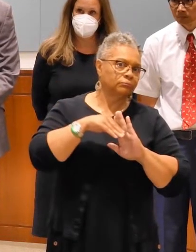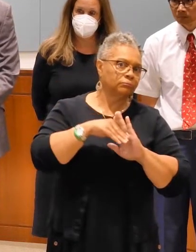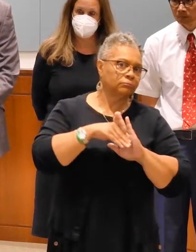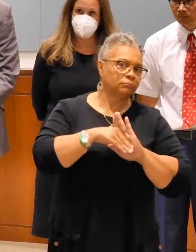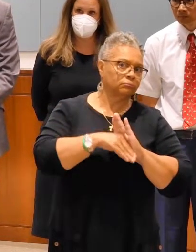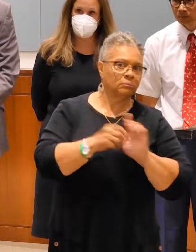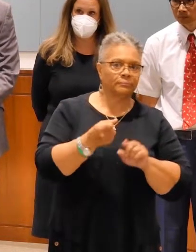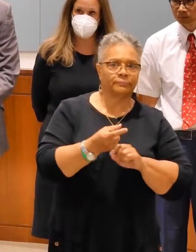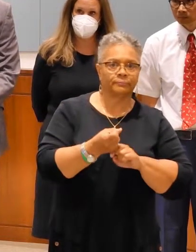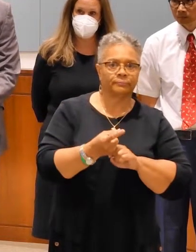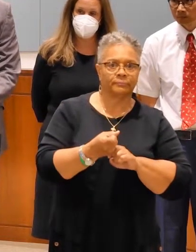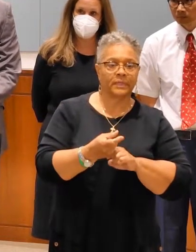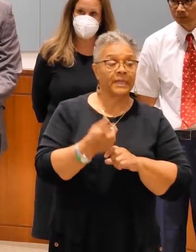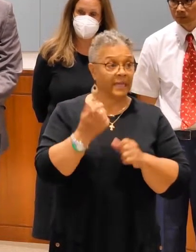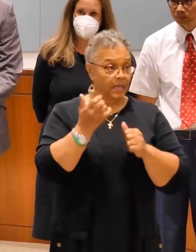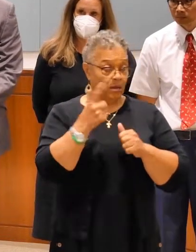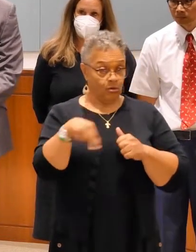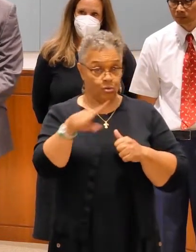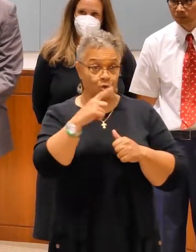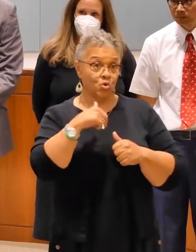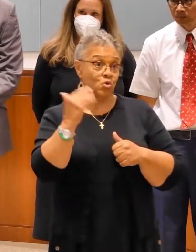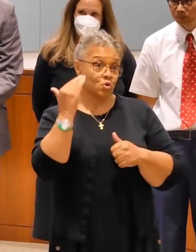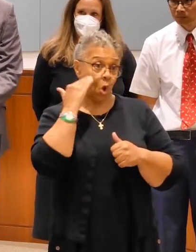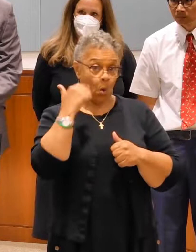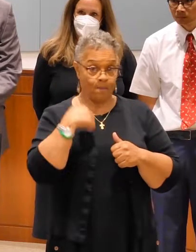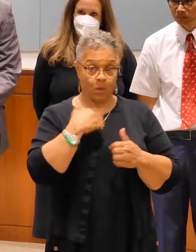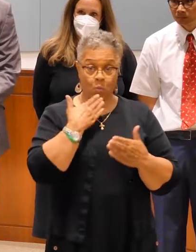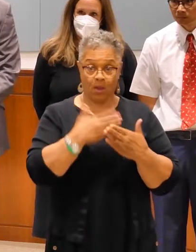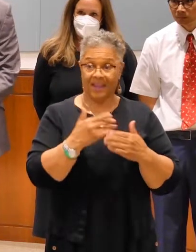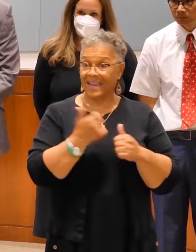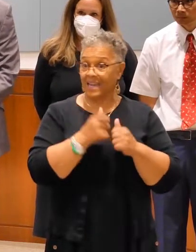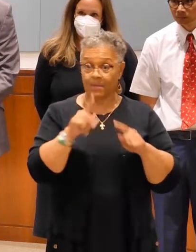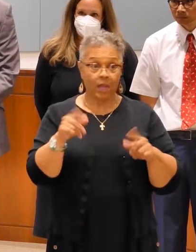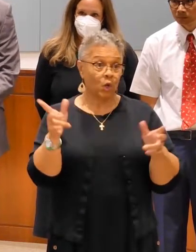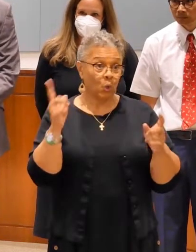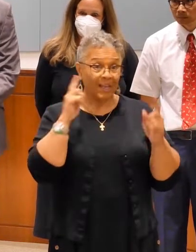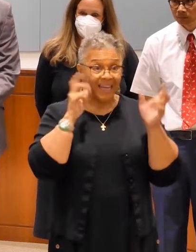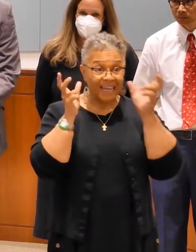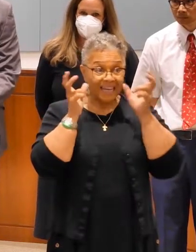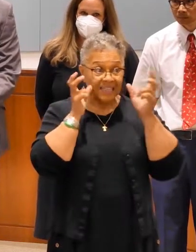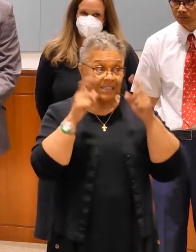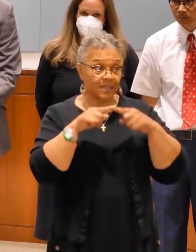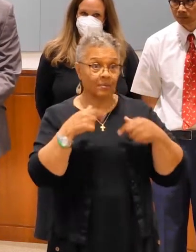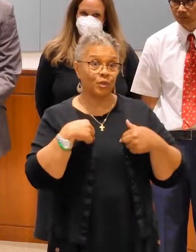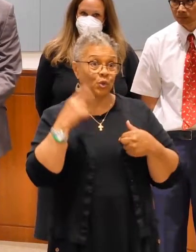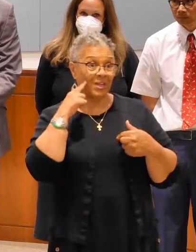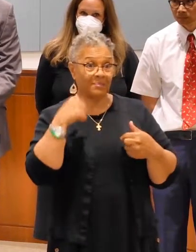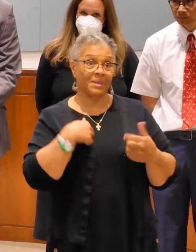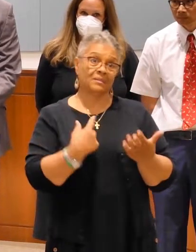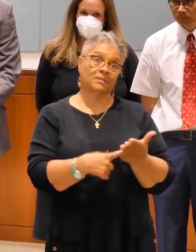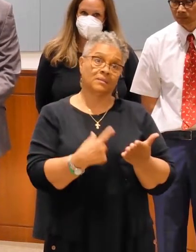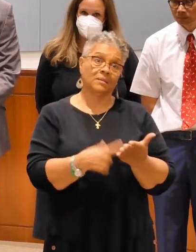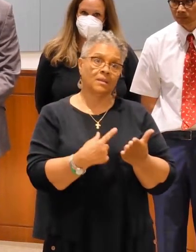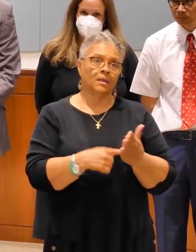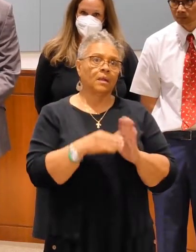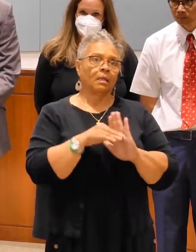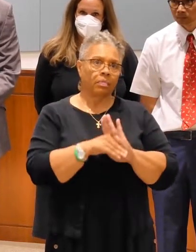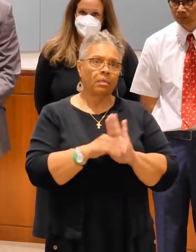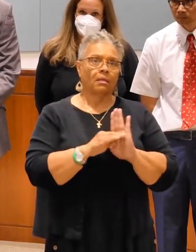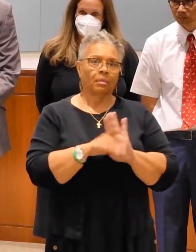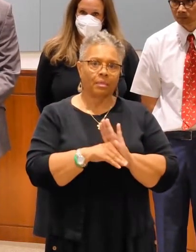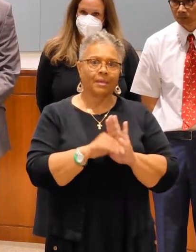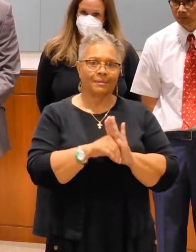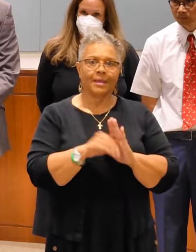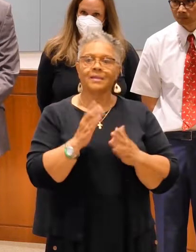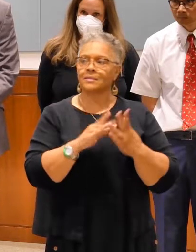me well know that anybody who would listen to me when I would hear me talk about the deficit, quite frankly, someone